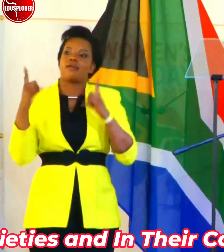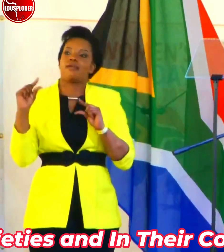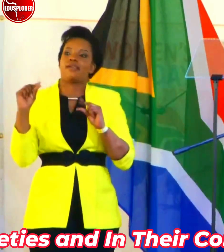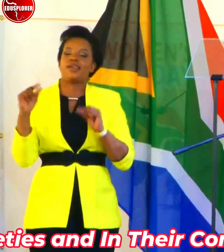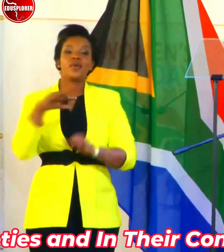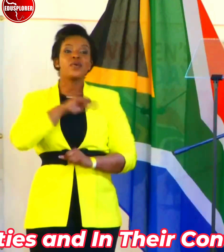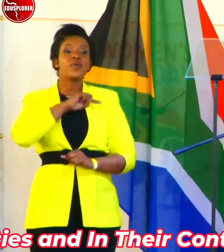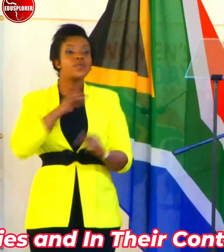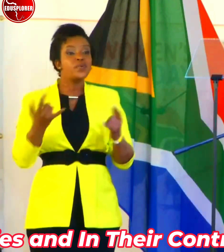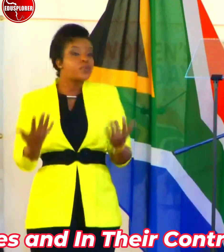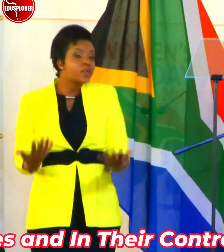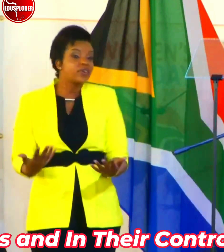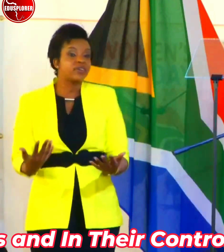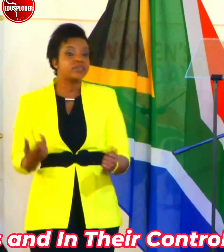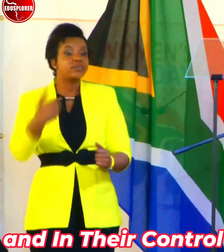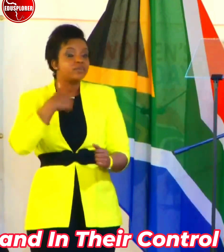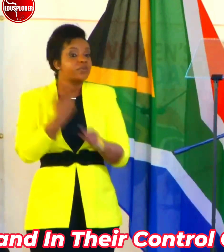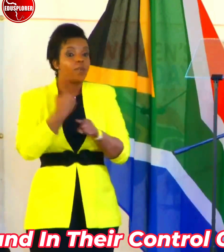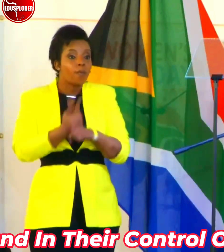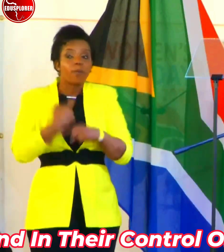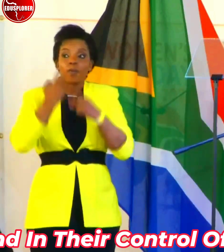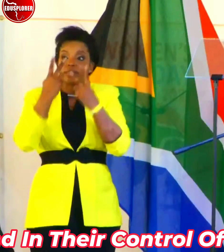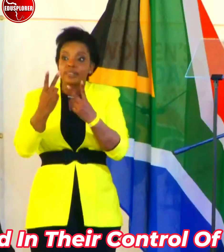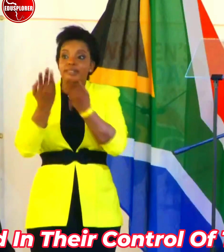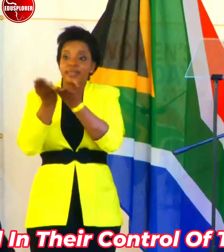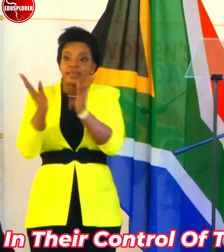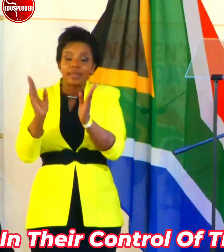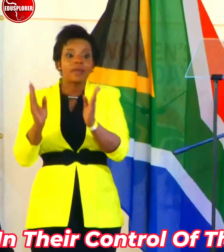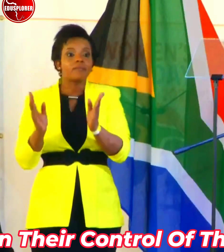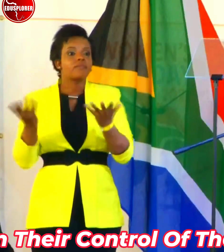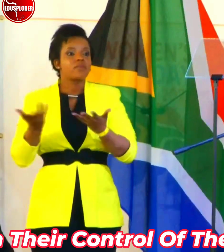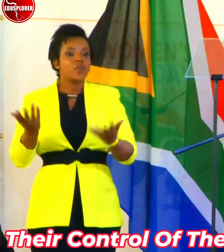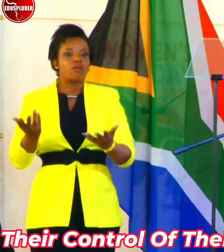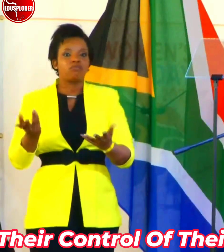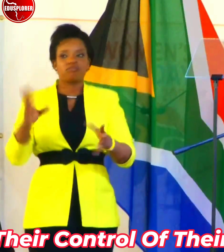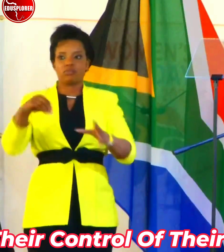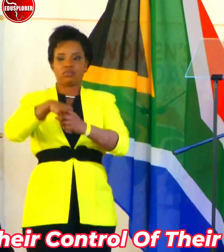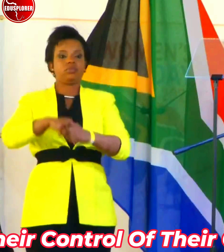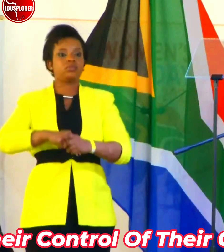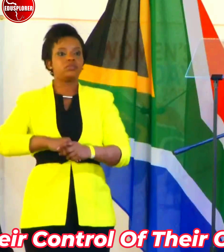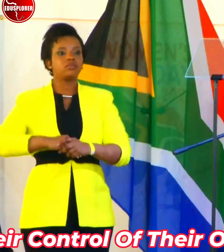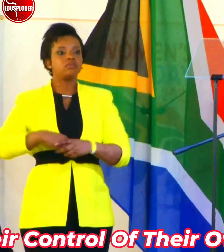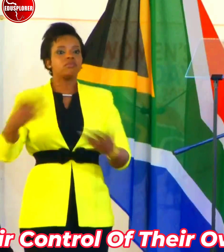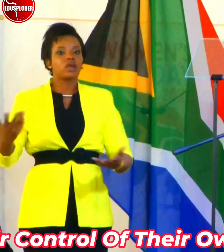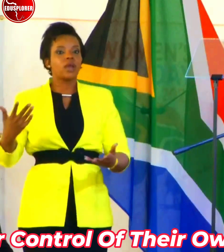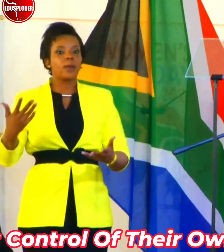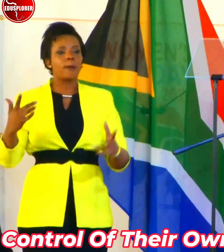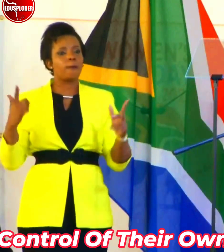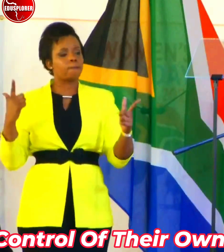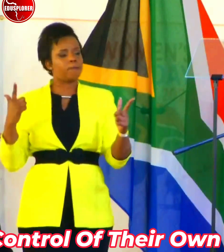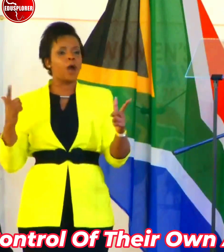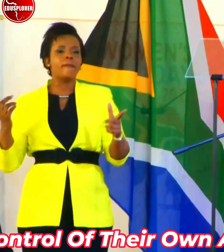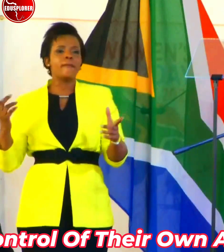because I always see them on Armed Forces Day, carrying the very big